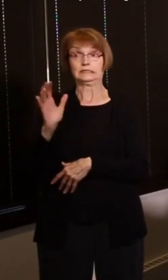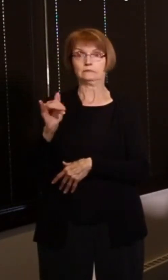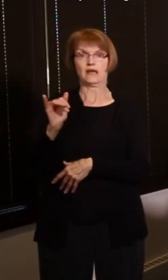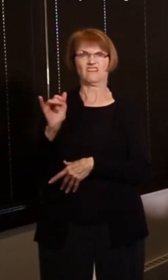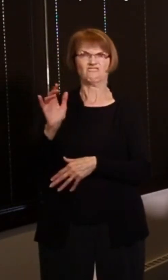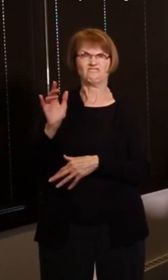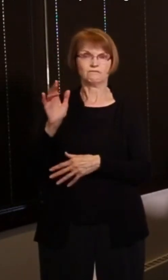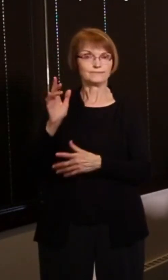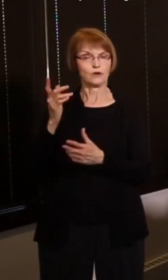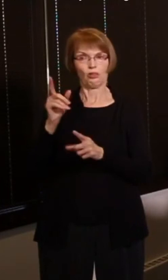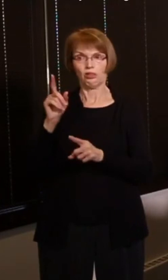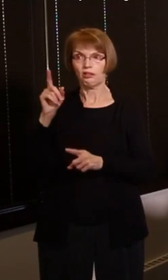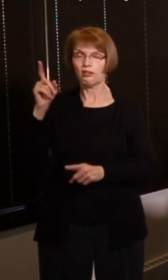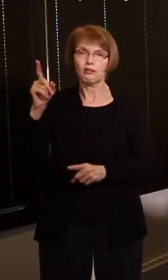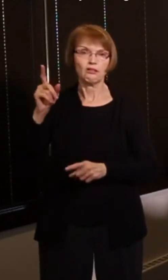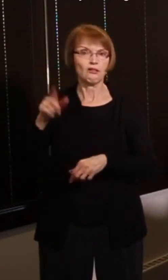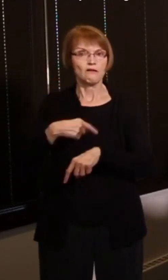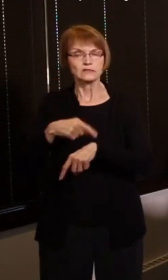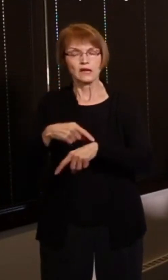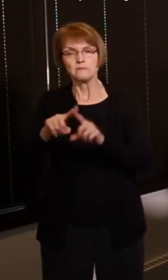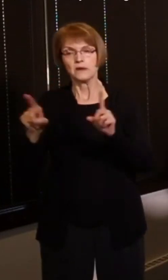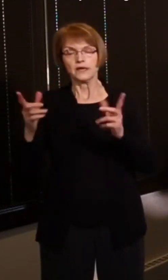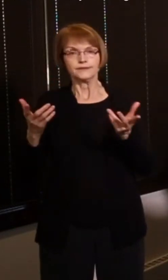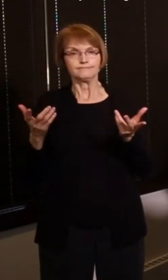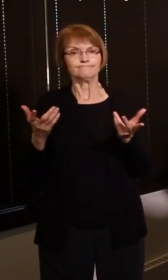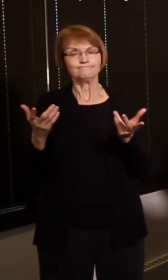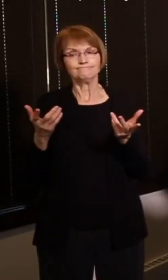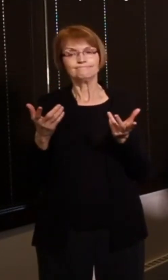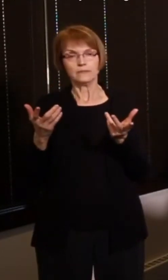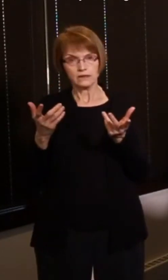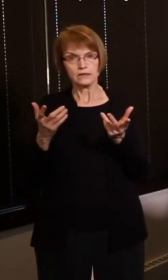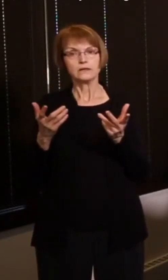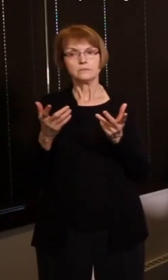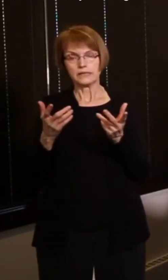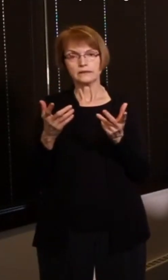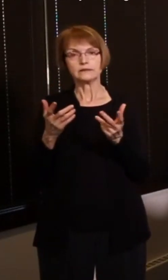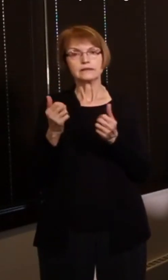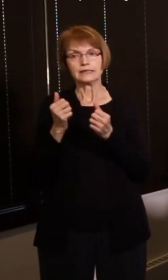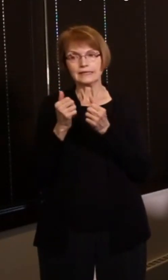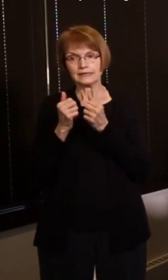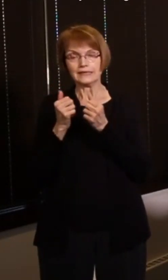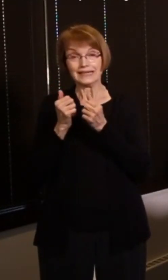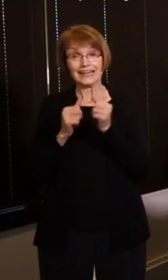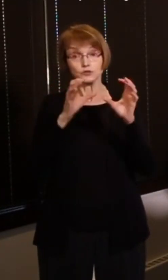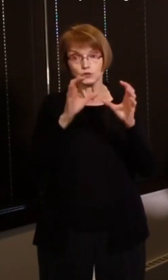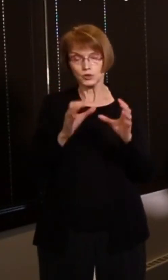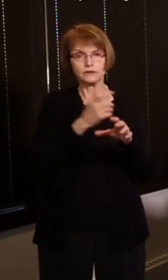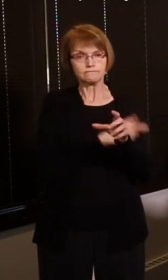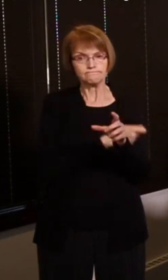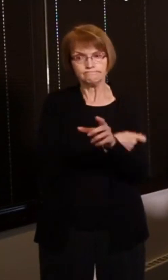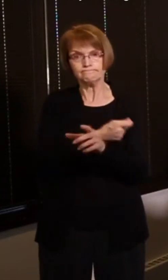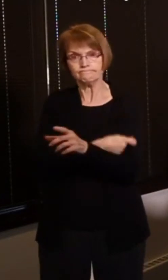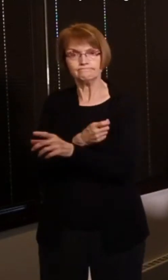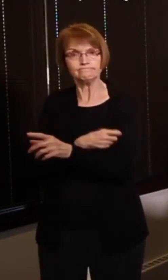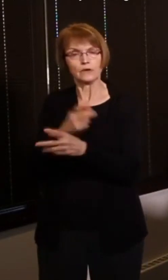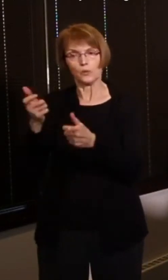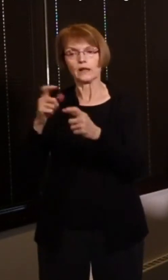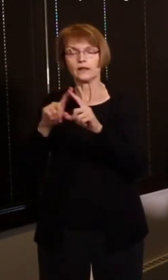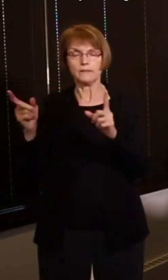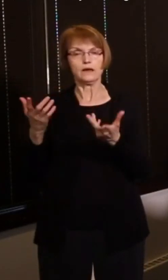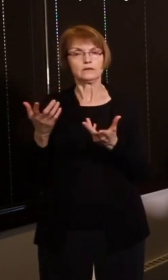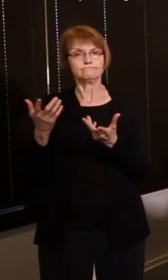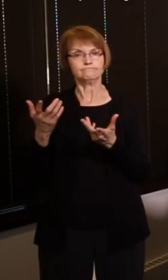way off, but they're moving through those populations quickly, but that's the timeline that they've